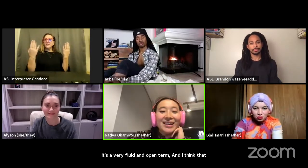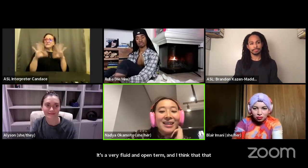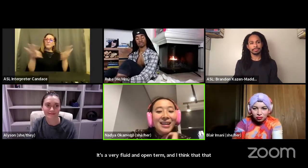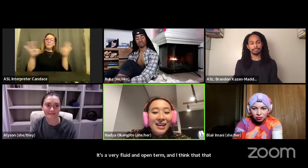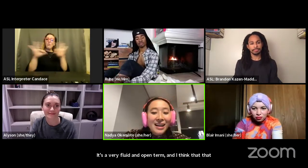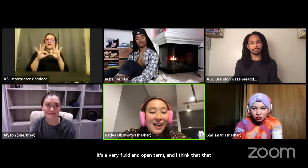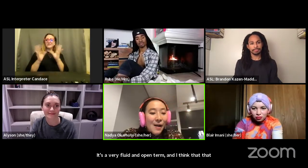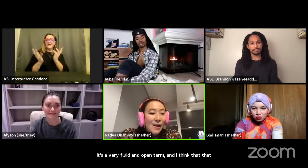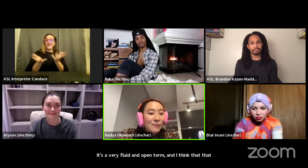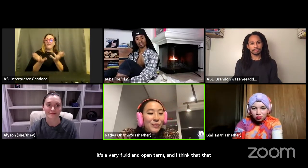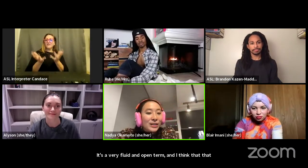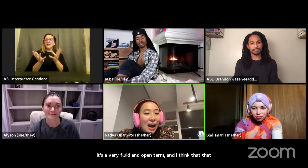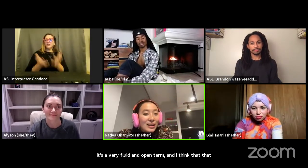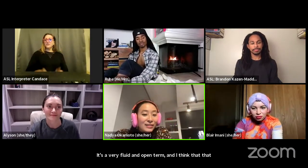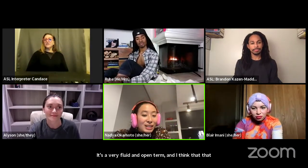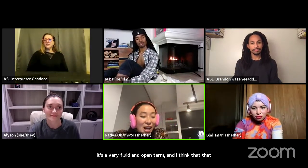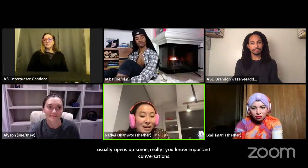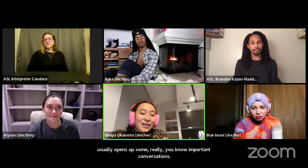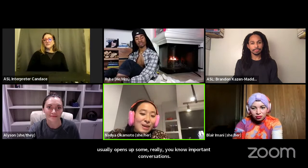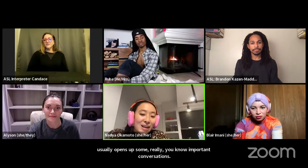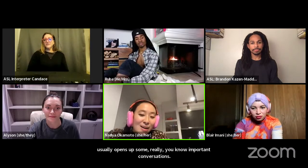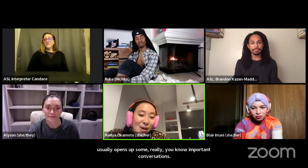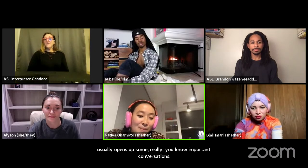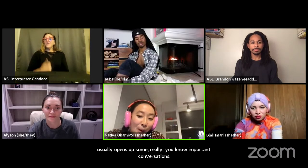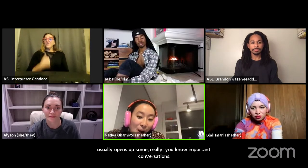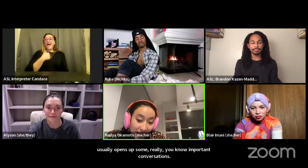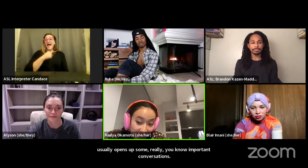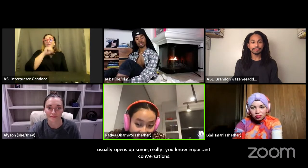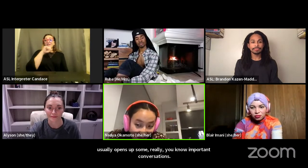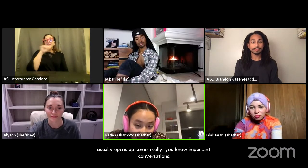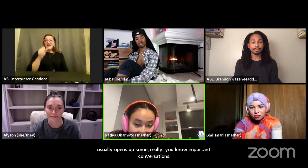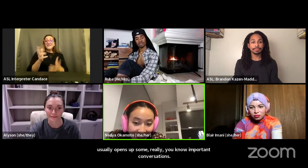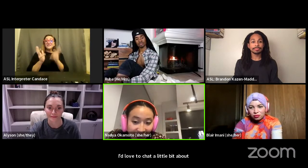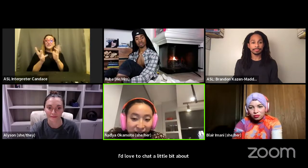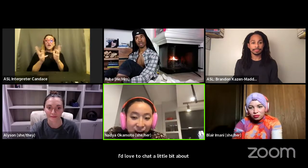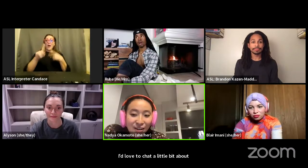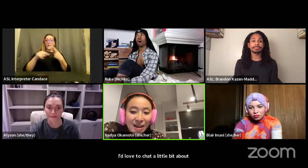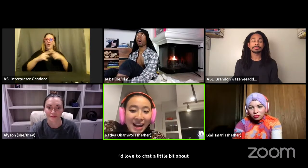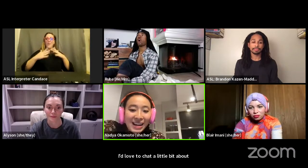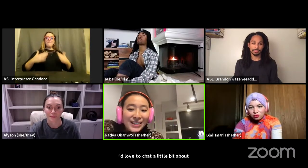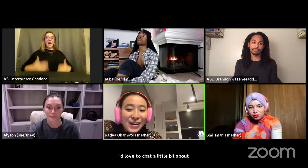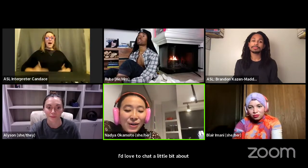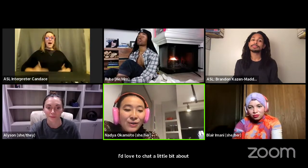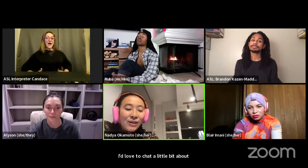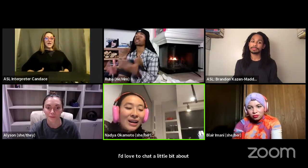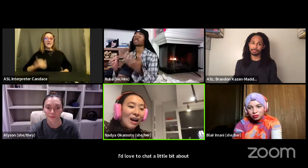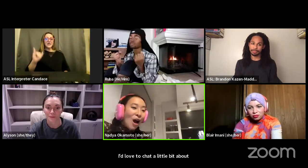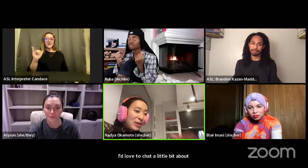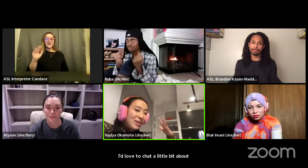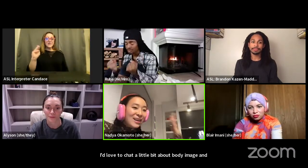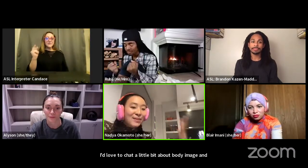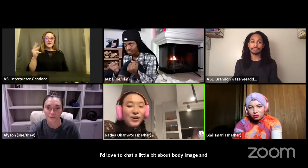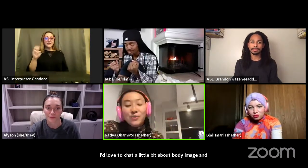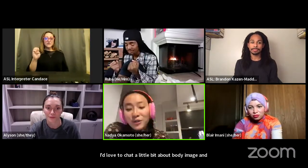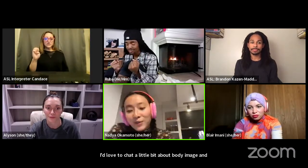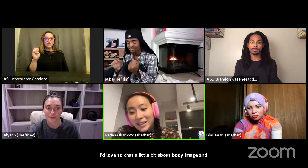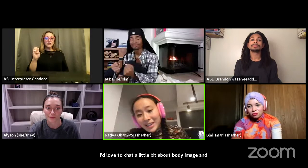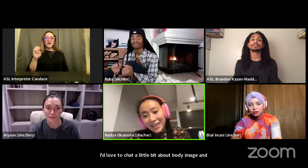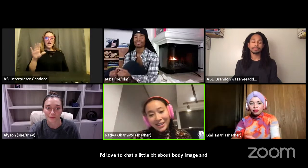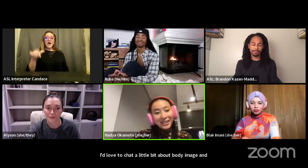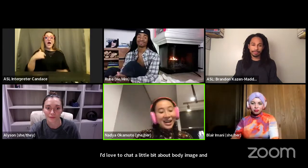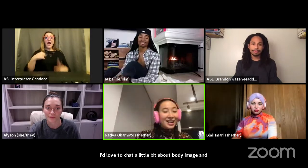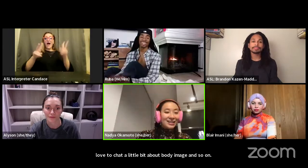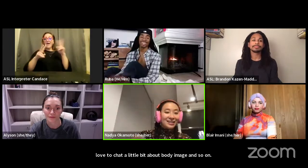conversations. I'd love to chat a little bit about body image. And so on the theme of